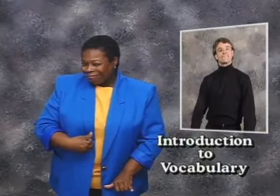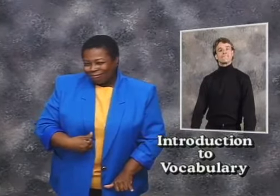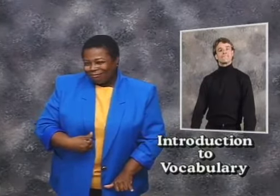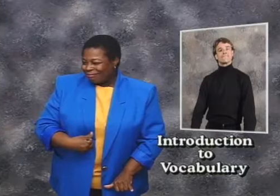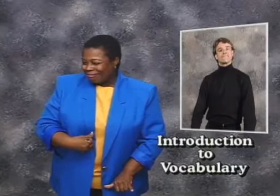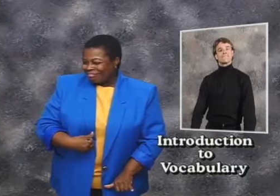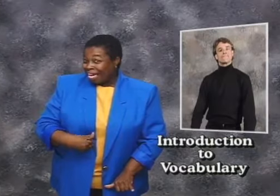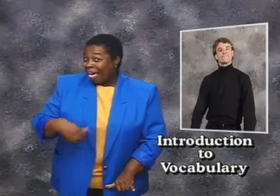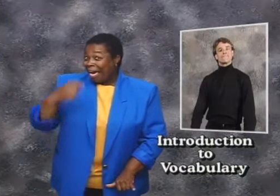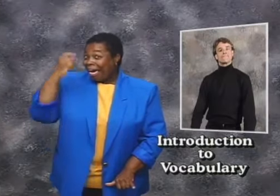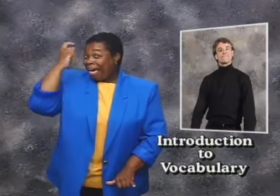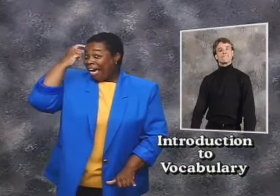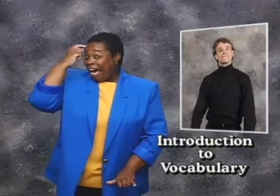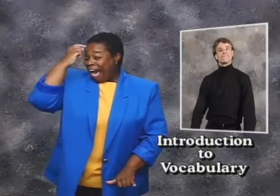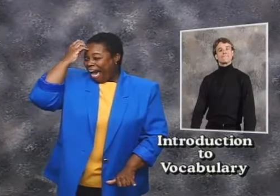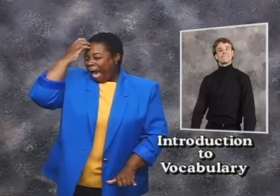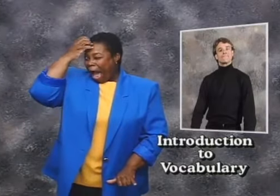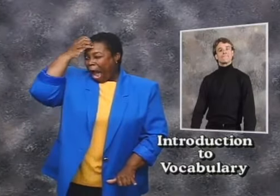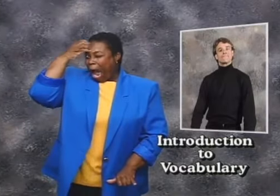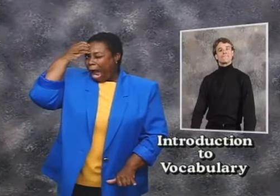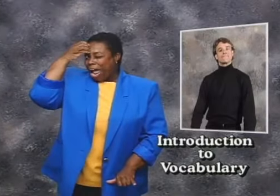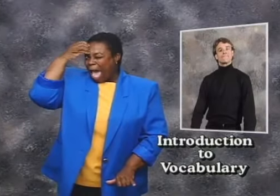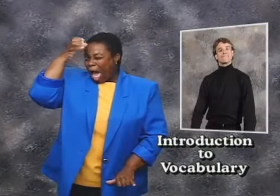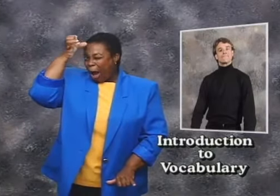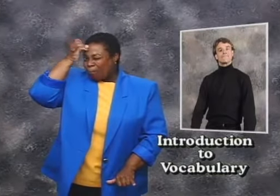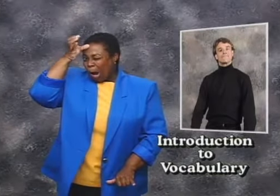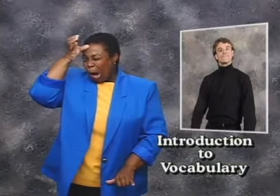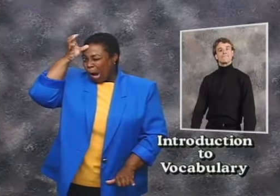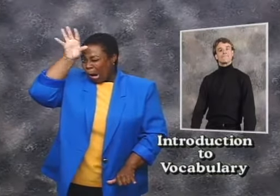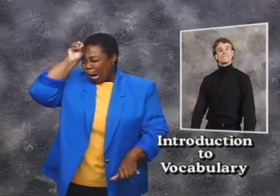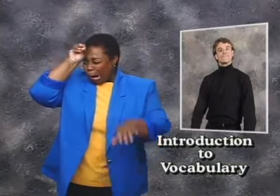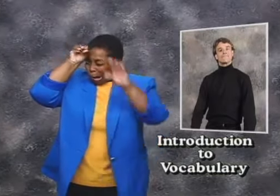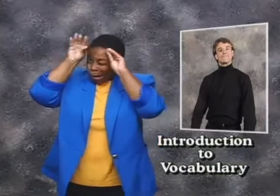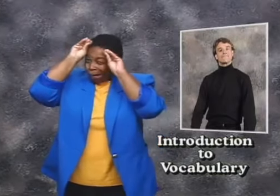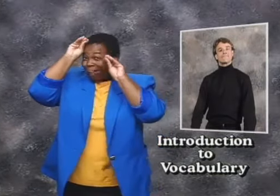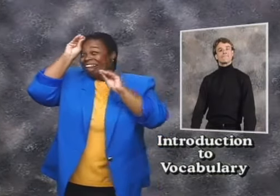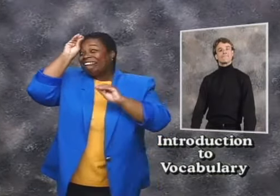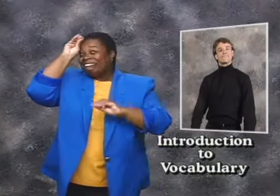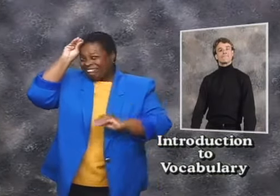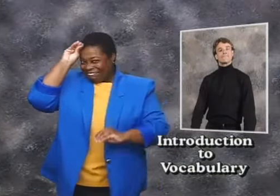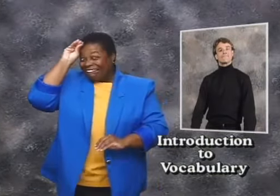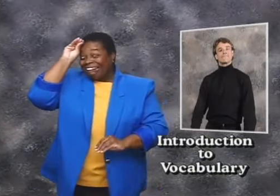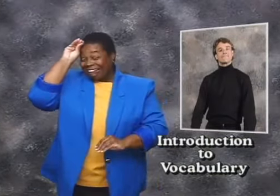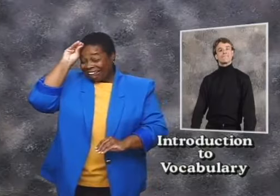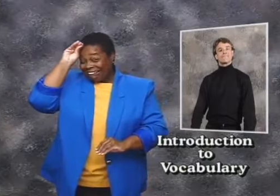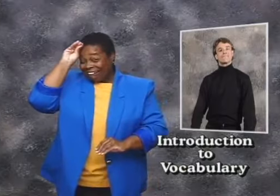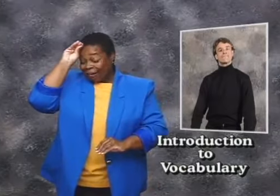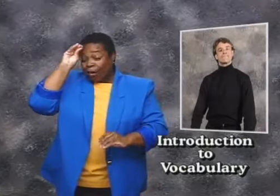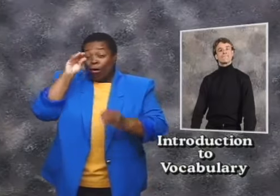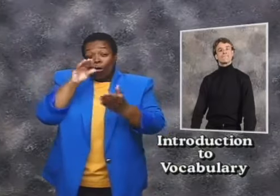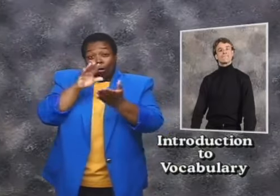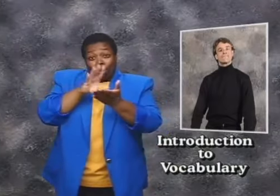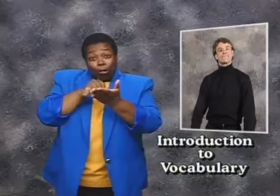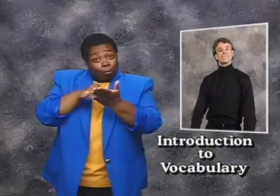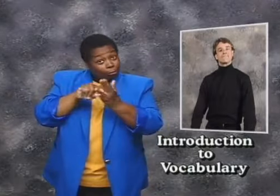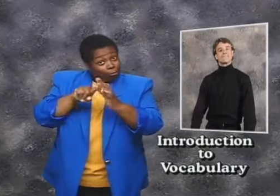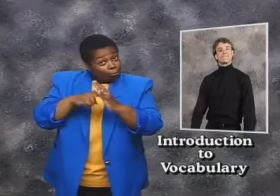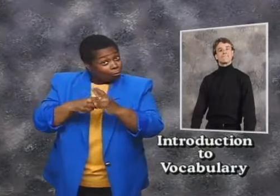maybe not in your stomach, but your mind is hungry for knowledge. Yeah! So what better